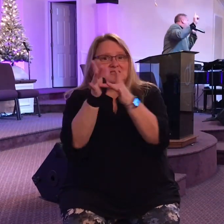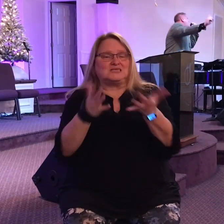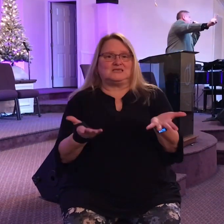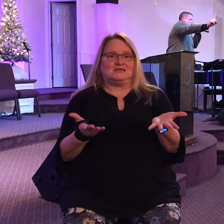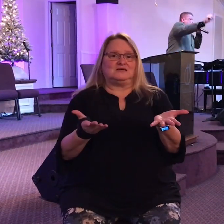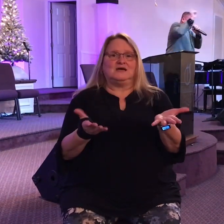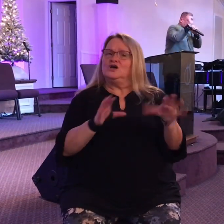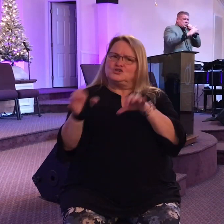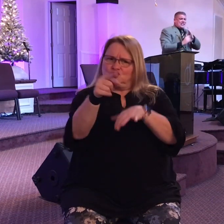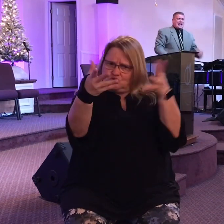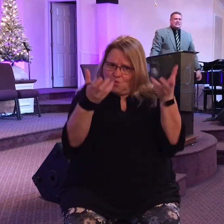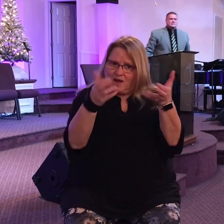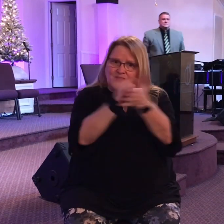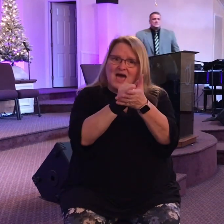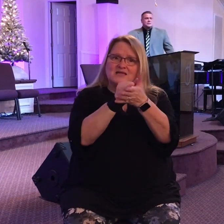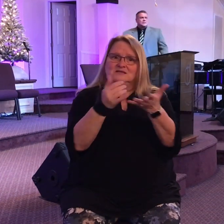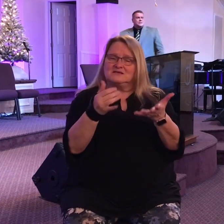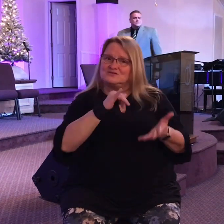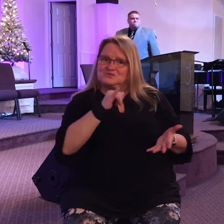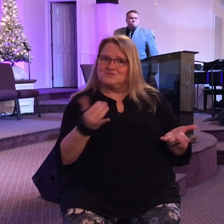know what that church looks like?